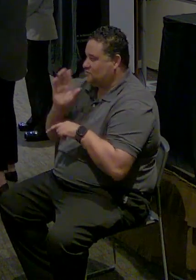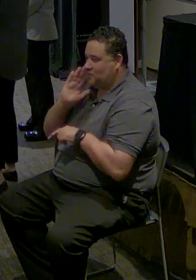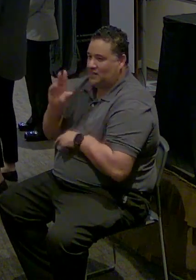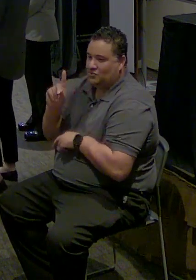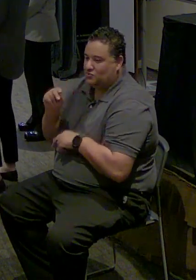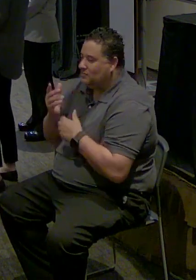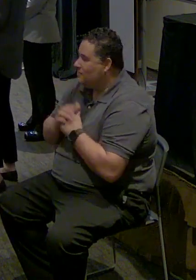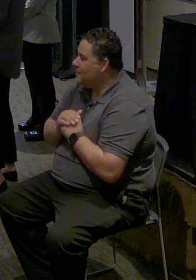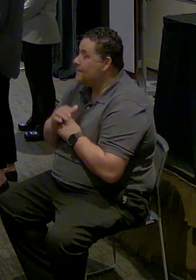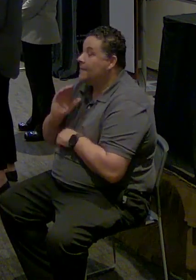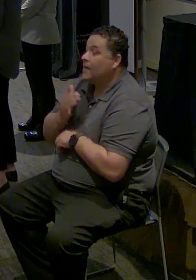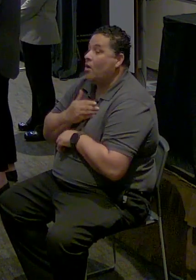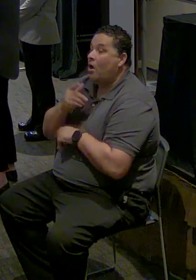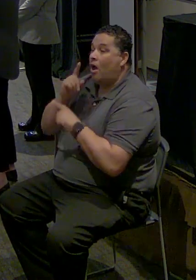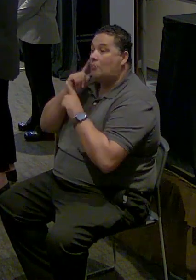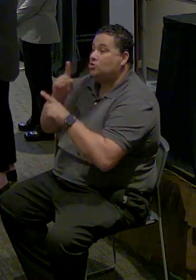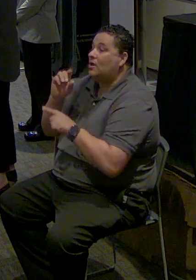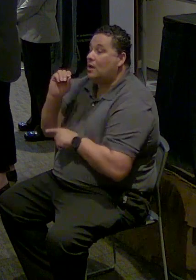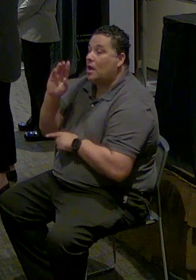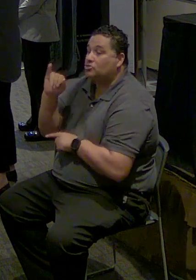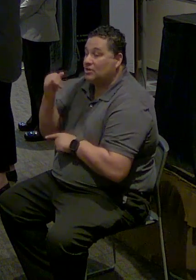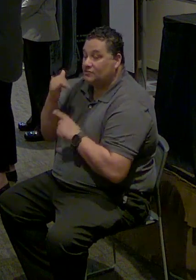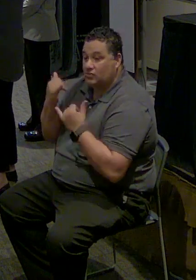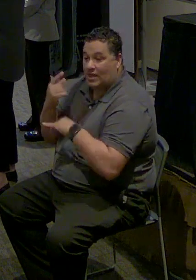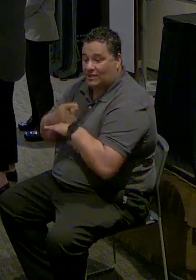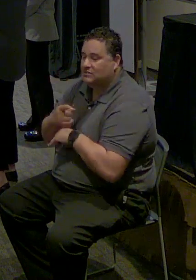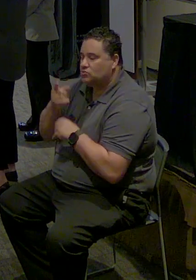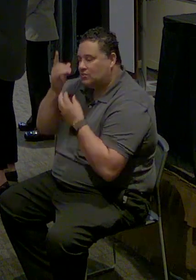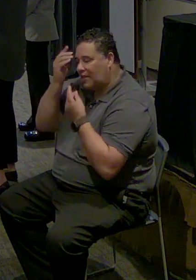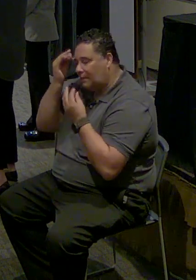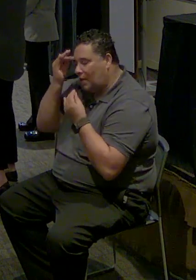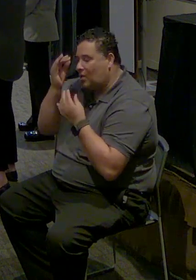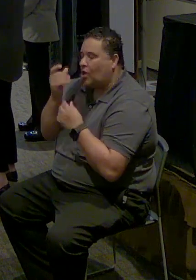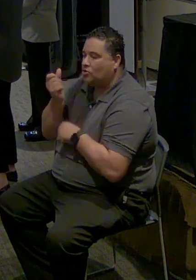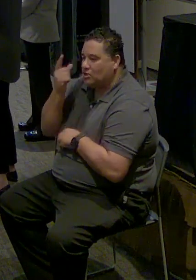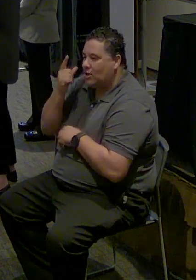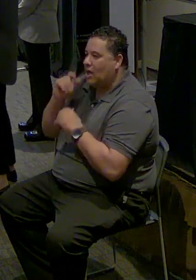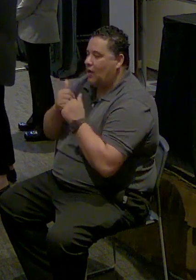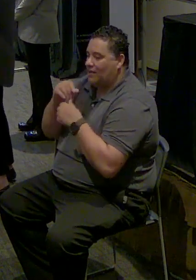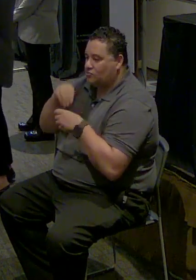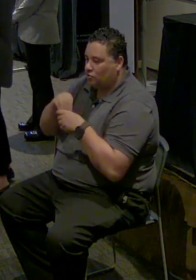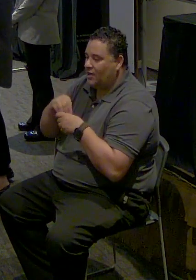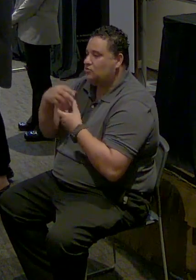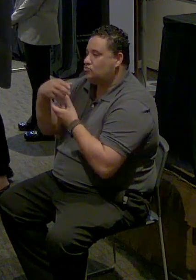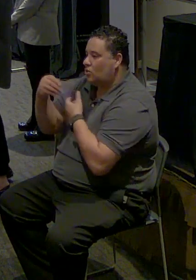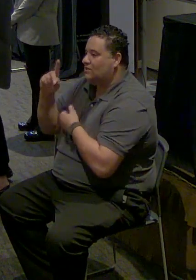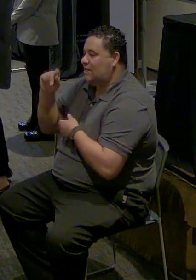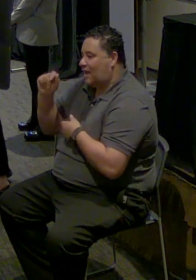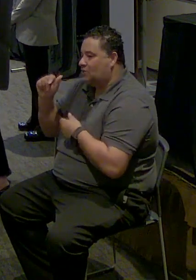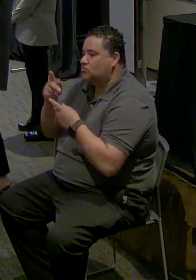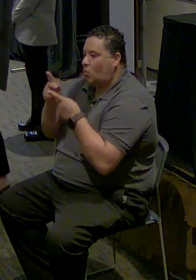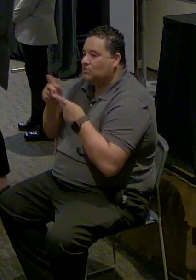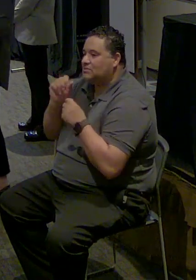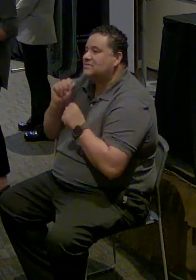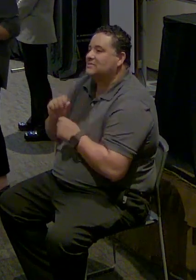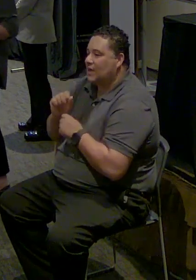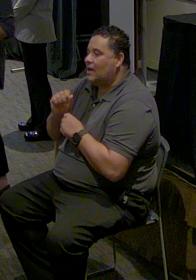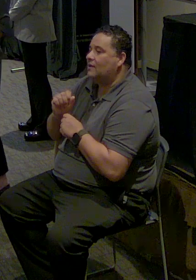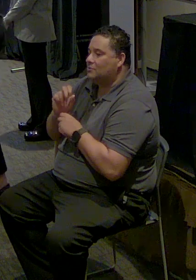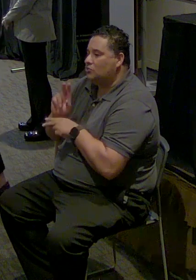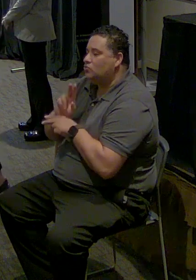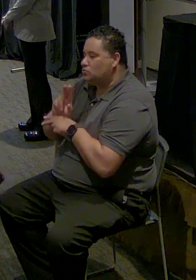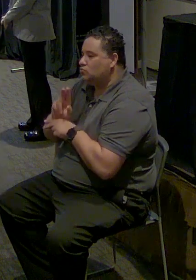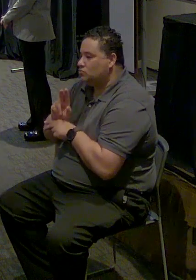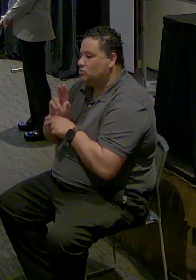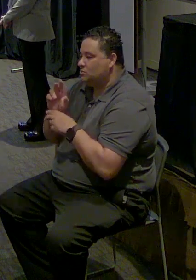So our objectives today are to think about and understand how internal and external data sources can be used to discover the impact of your